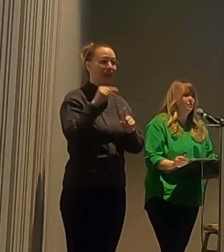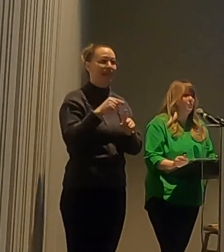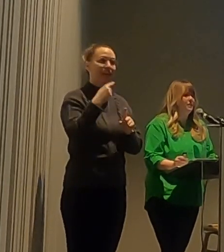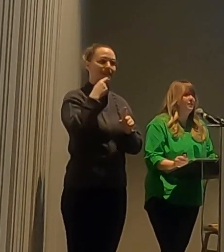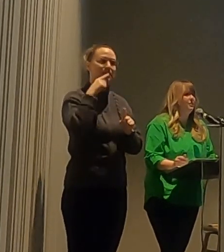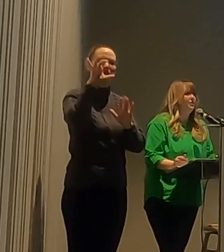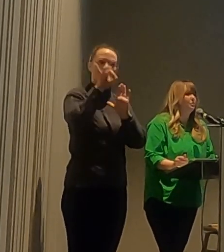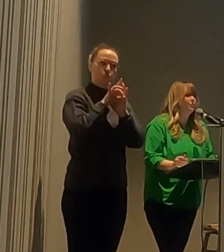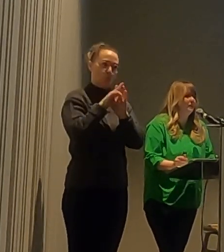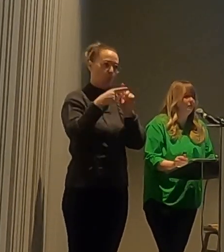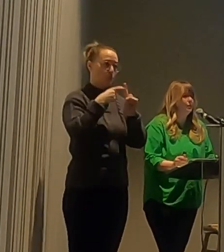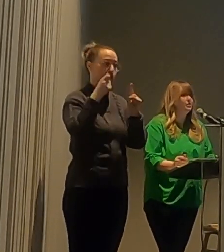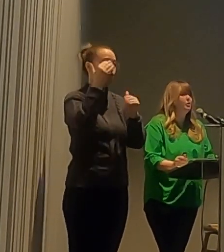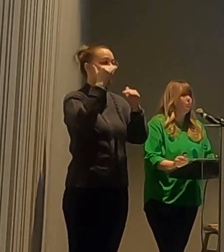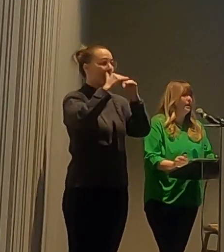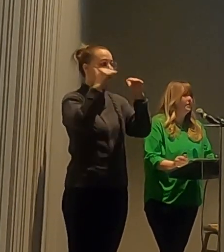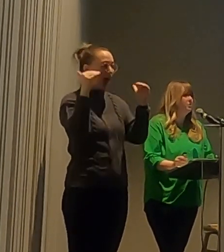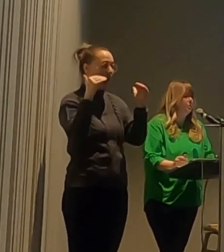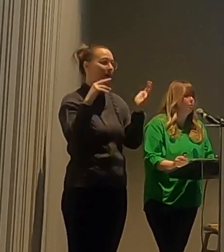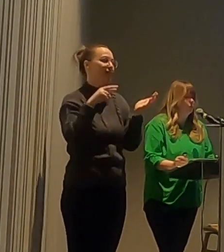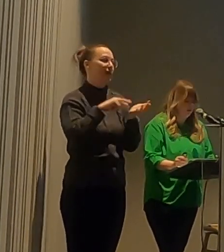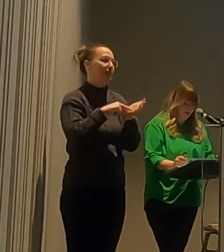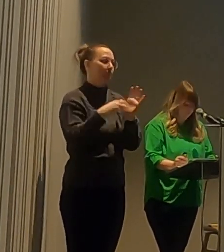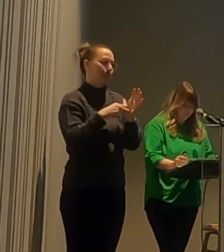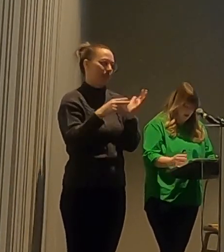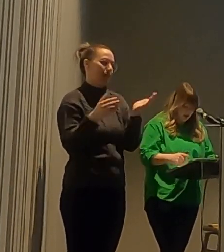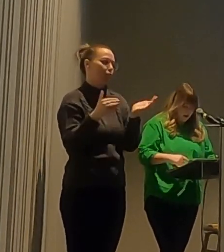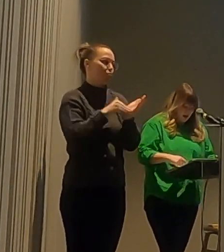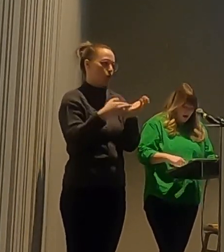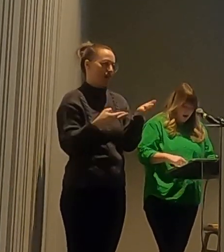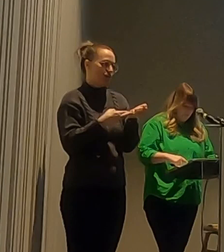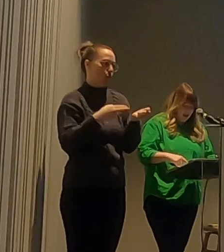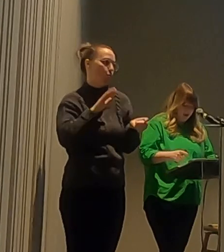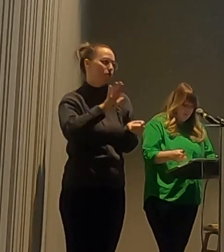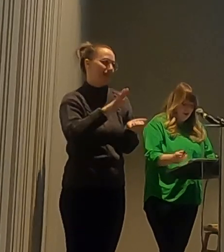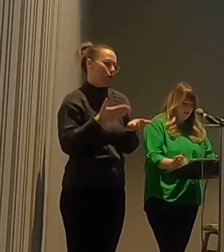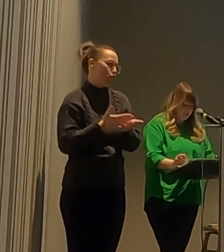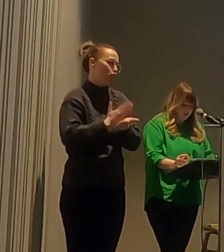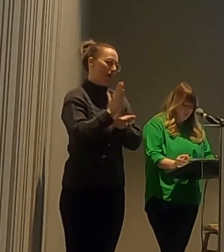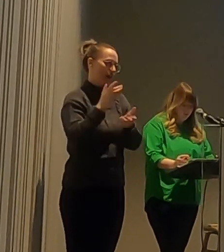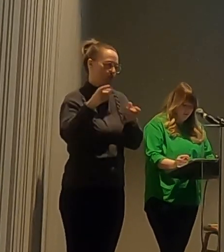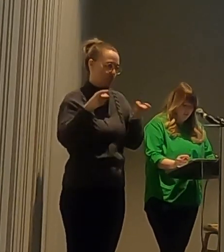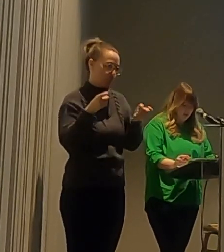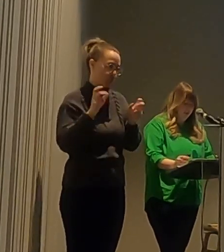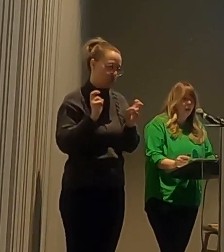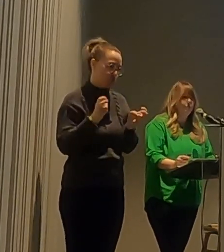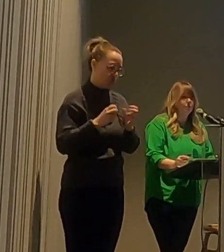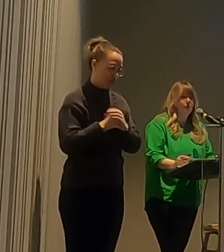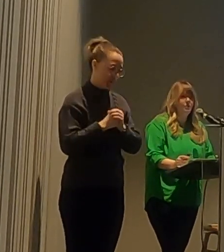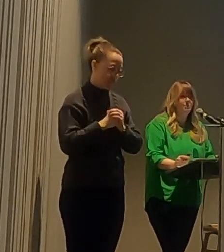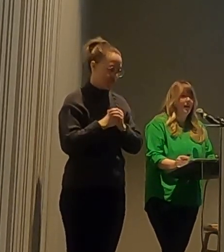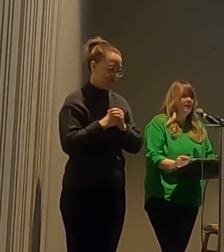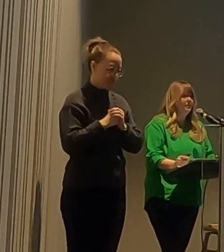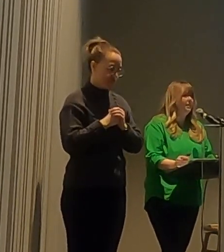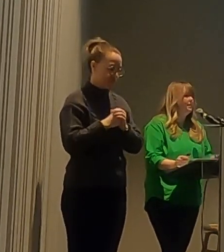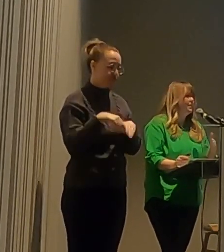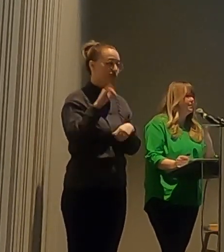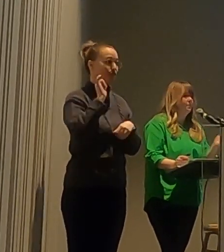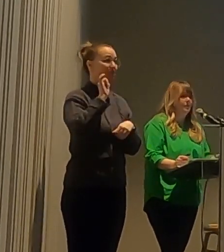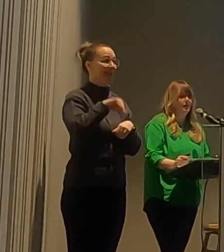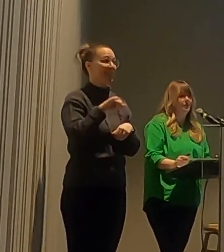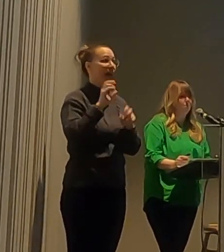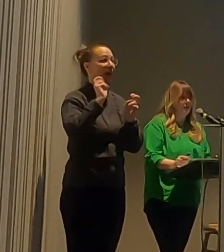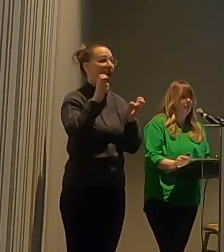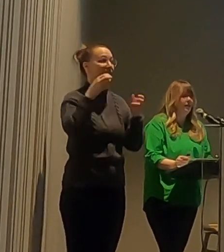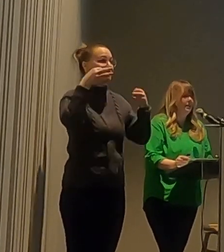so this would reinforce their right to be ruling. And because this was something that was chosen by heaven, it's